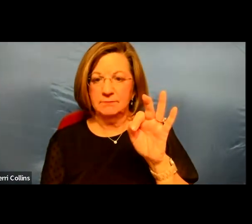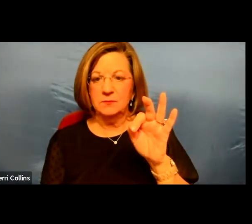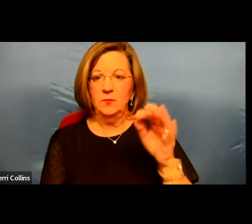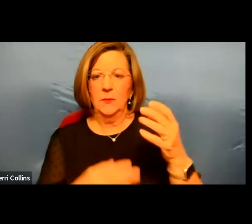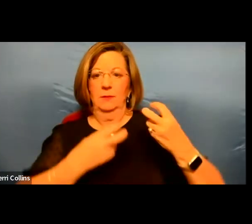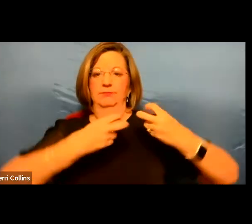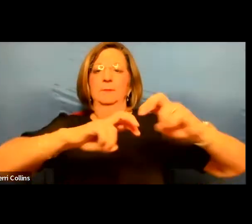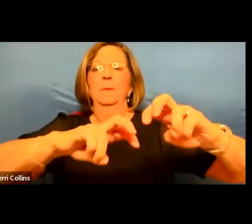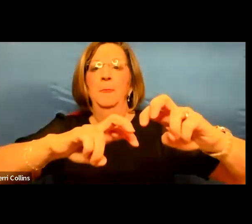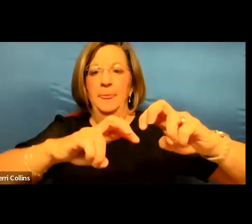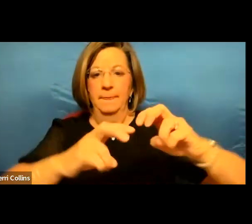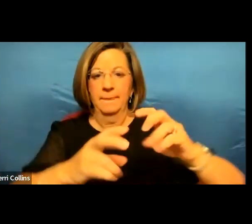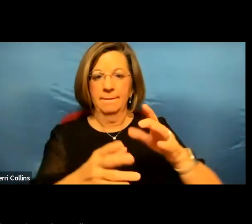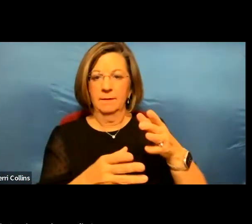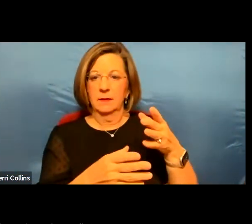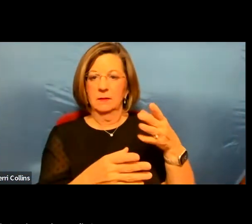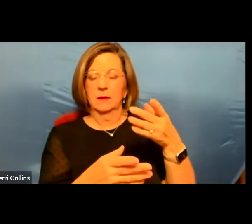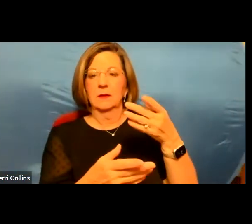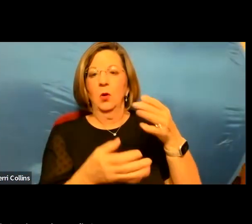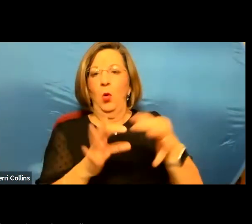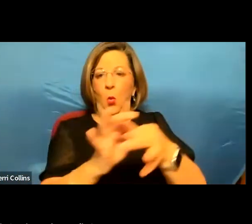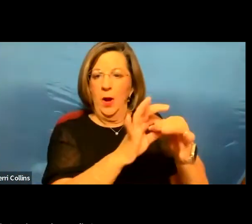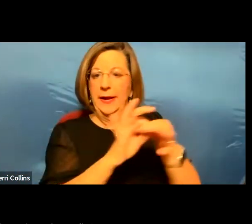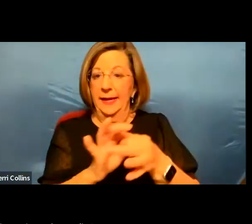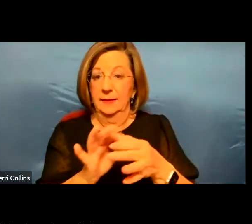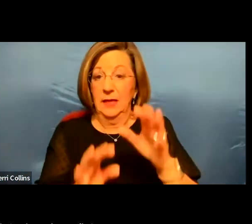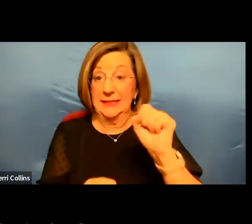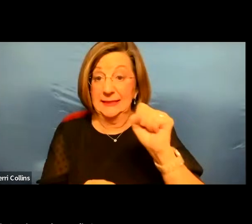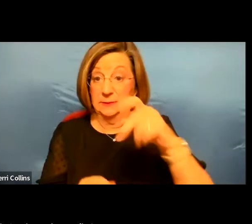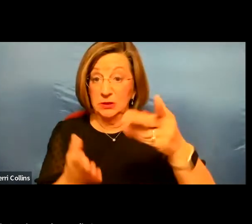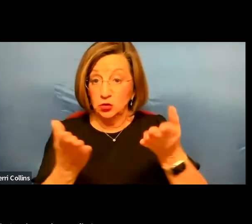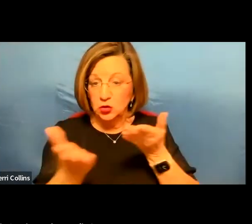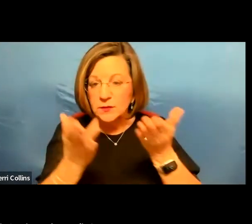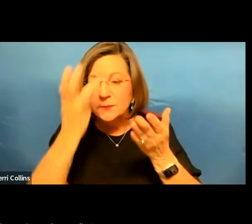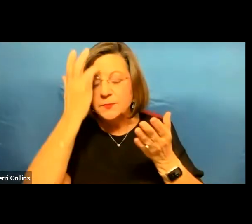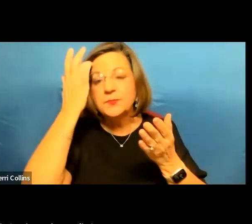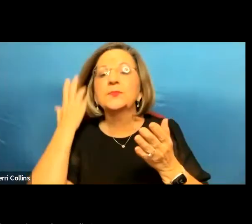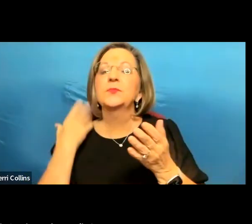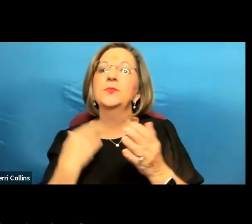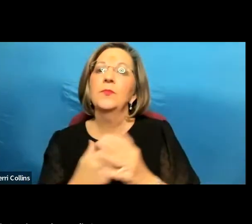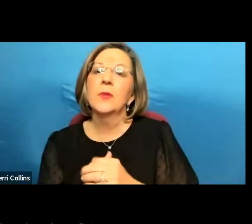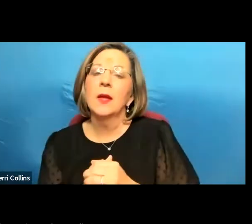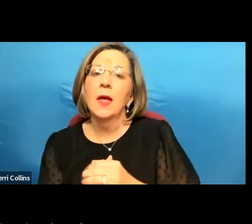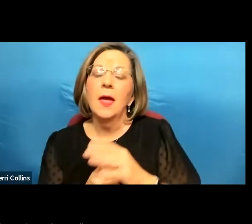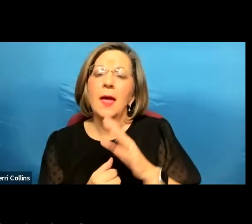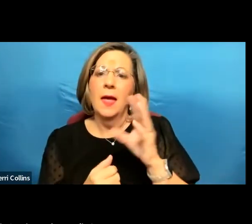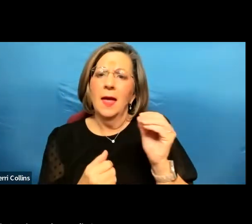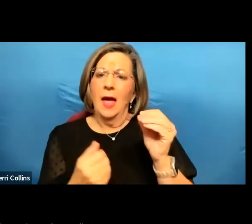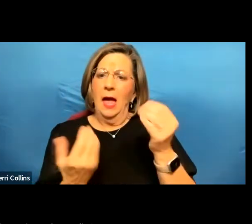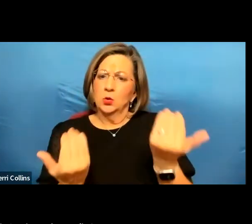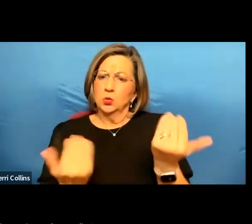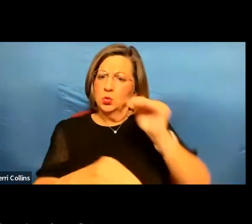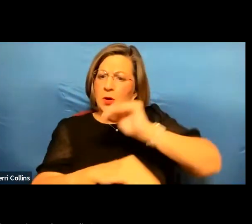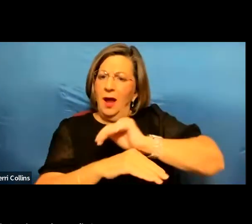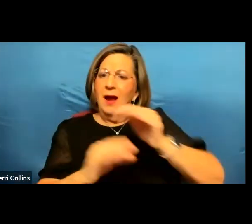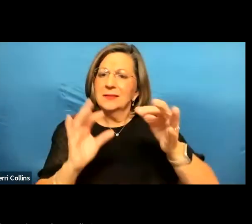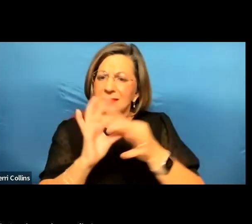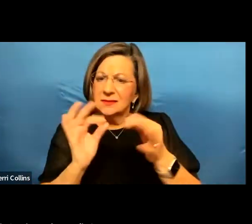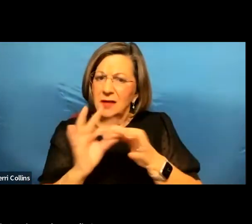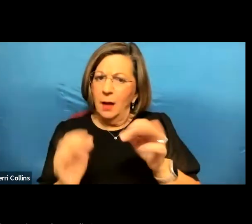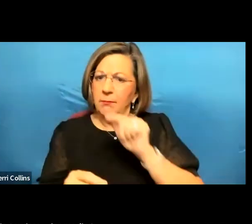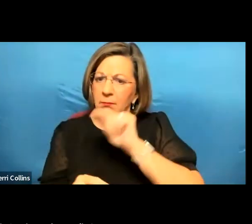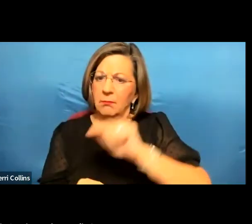2019. We transitioned that back to Catholic Services to coordinate those SSP